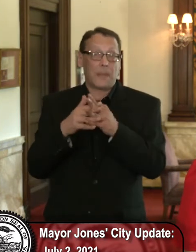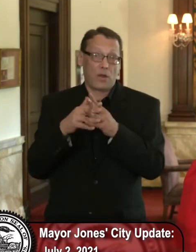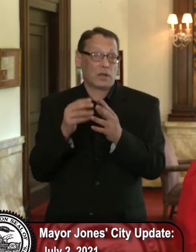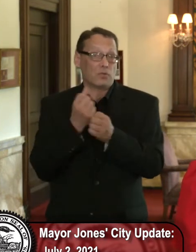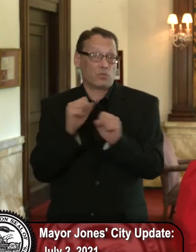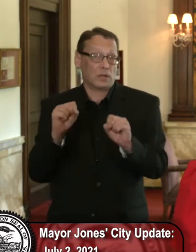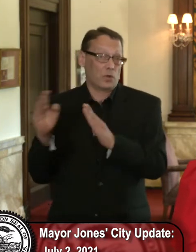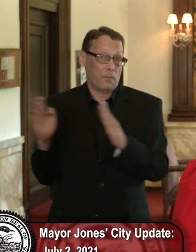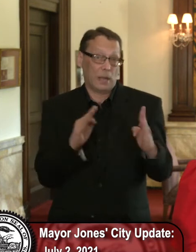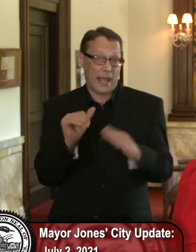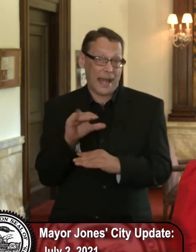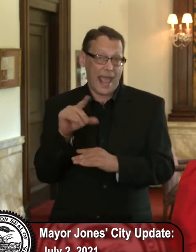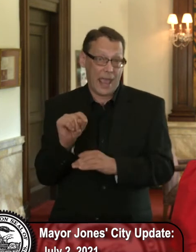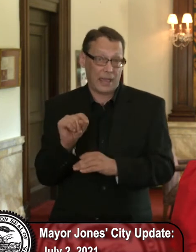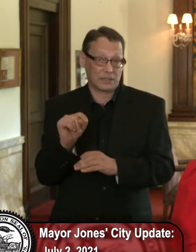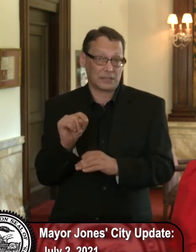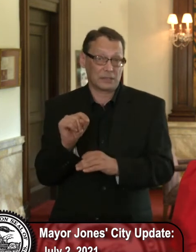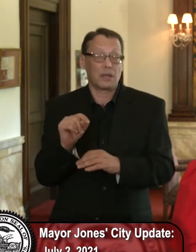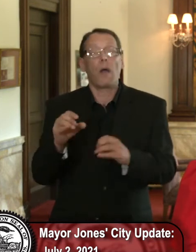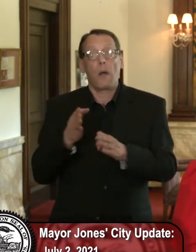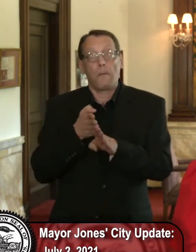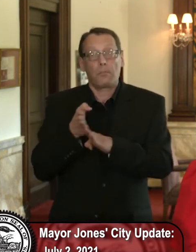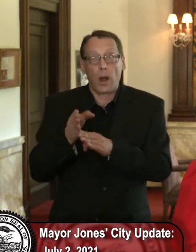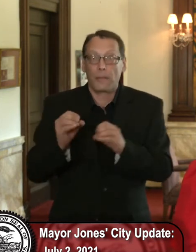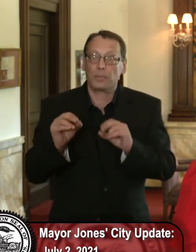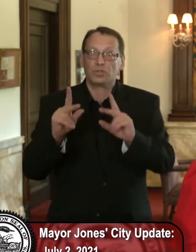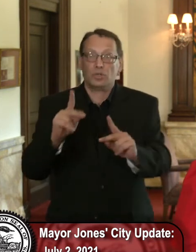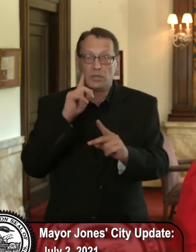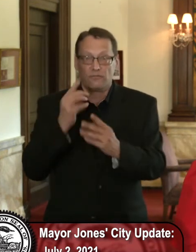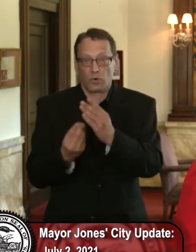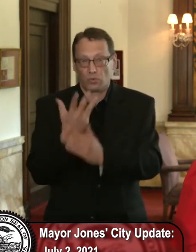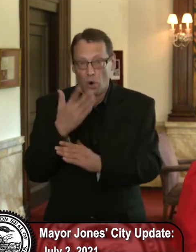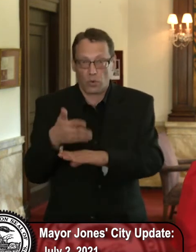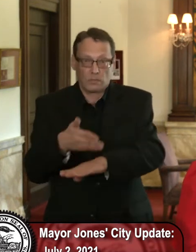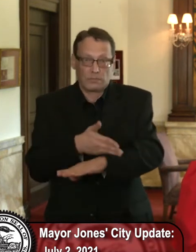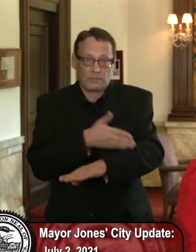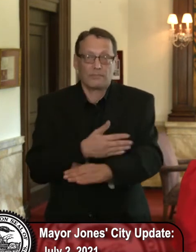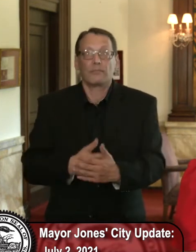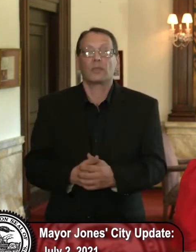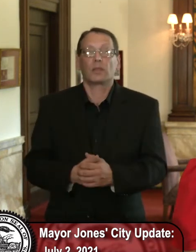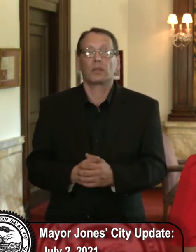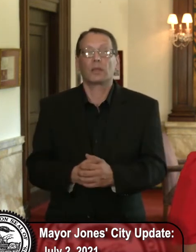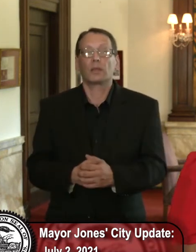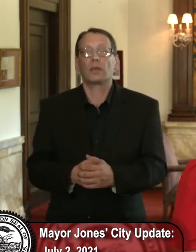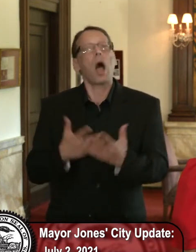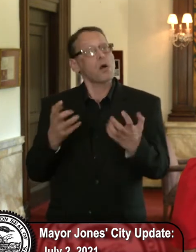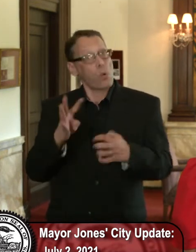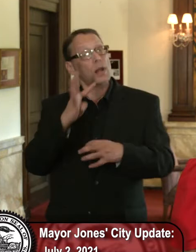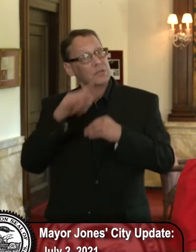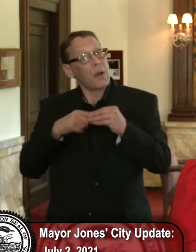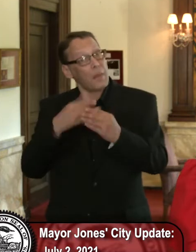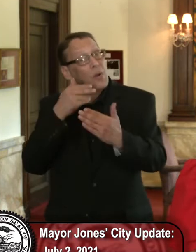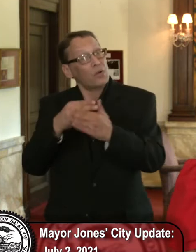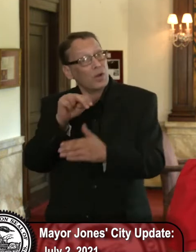proposal to prime them with opportunities for equitable growth and investment down the road. I also want to talk about some good